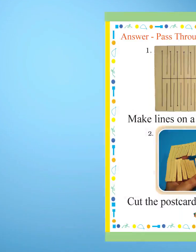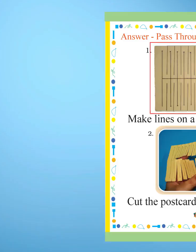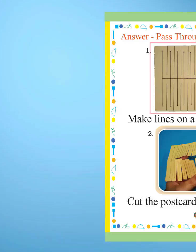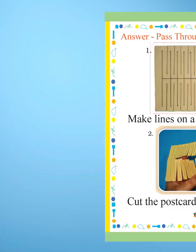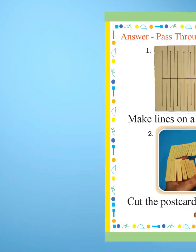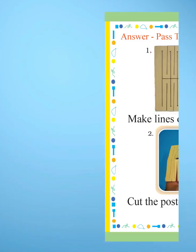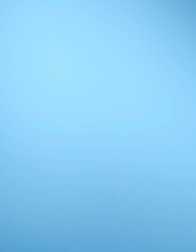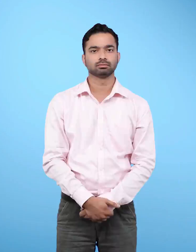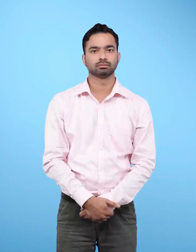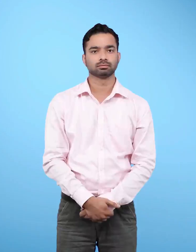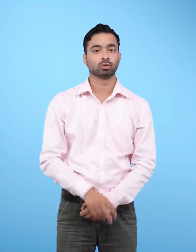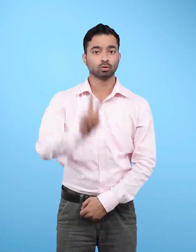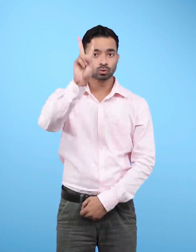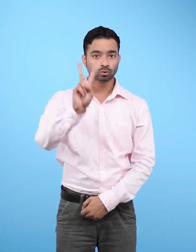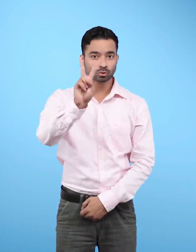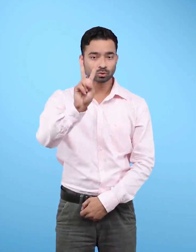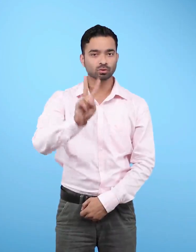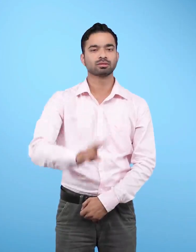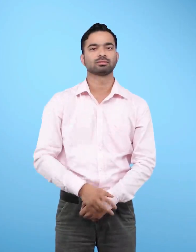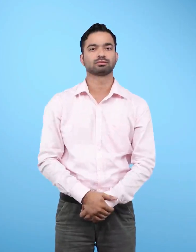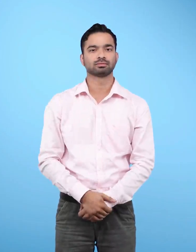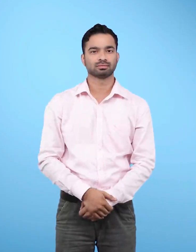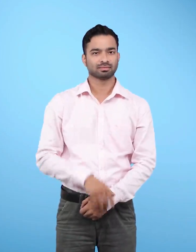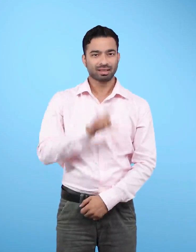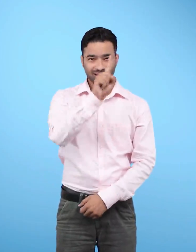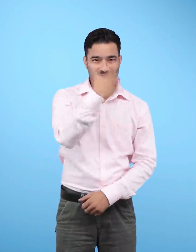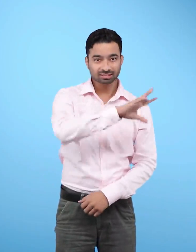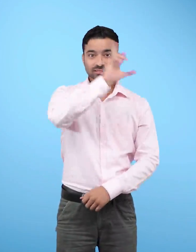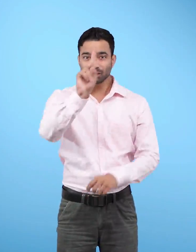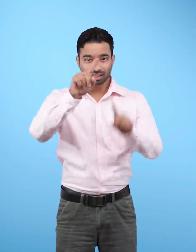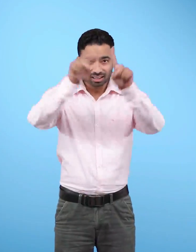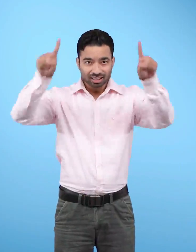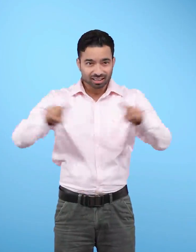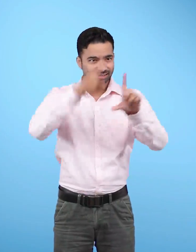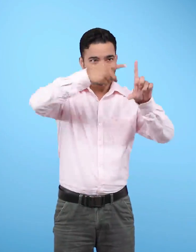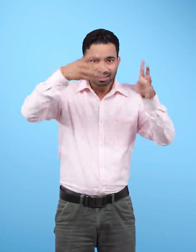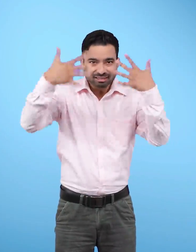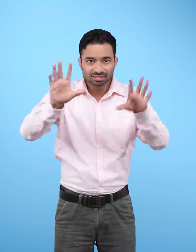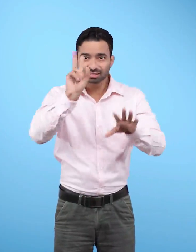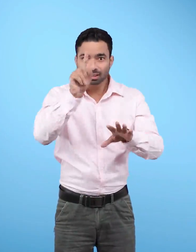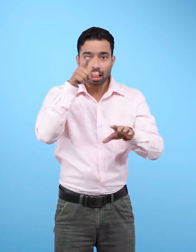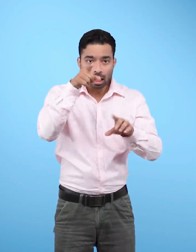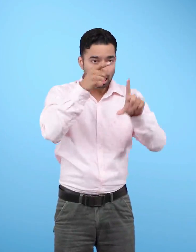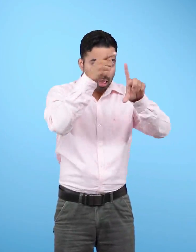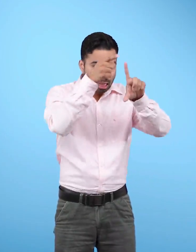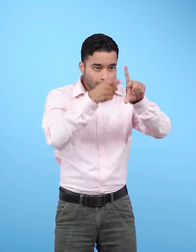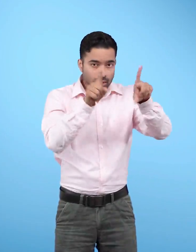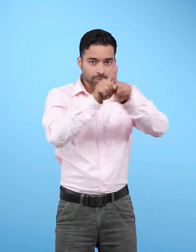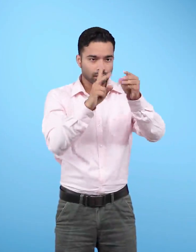manner. 2. Cut the postcard only on the lines. A picture